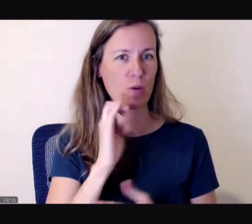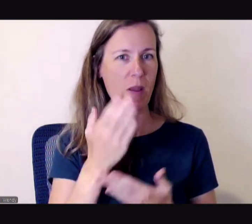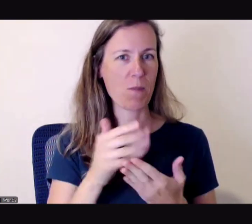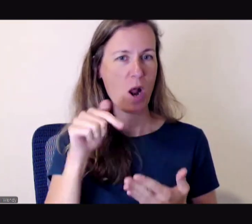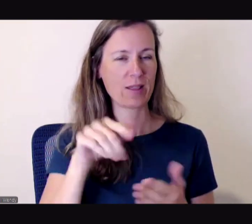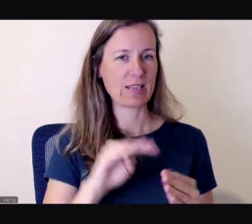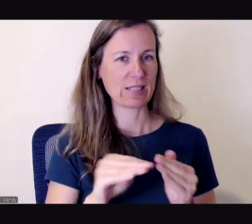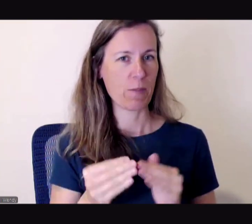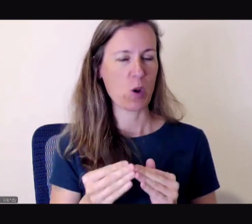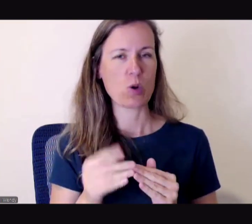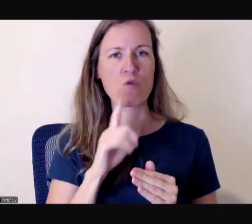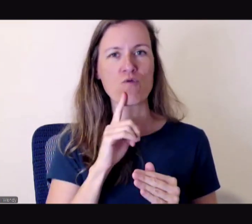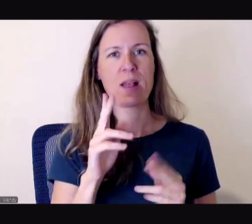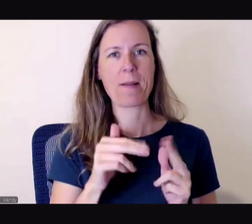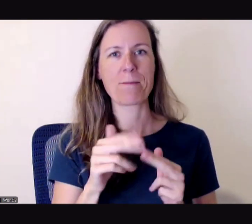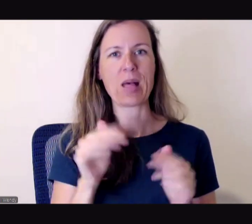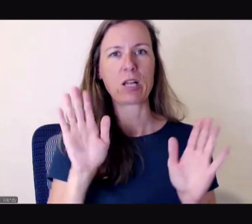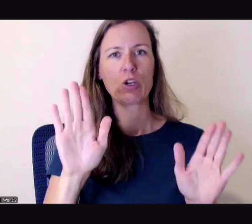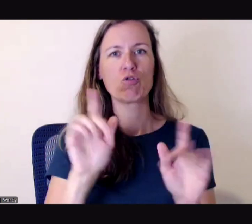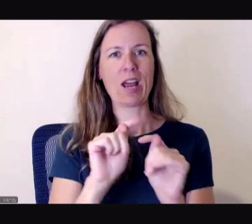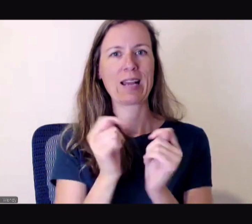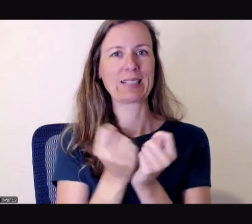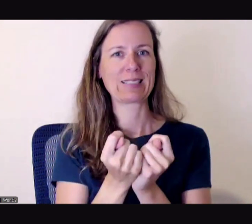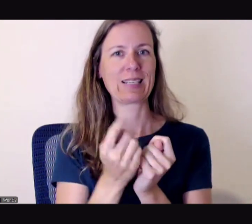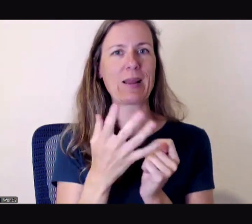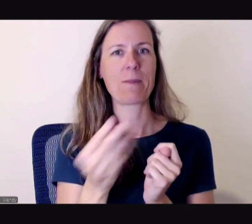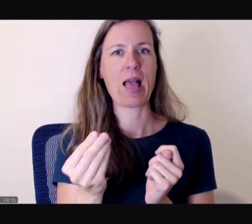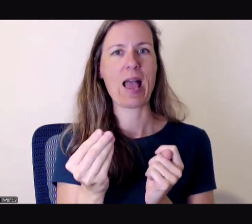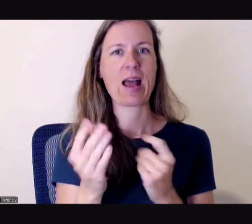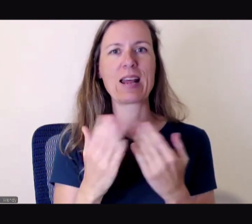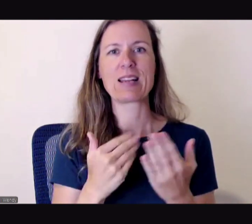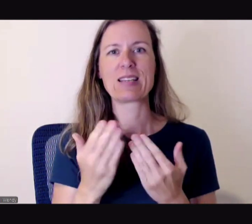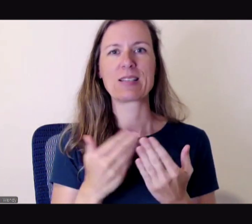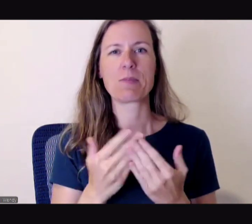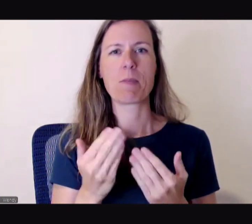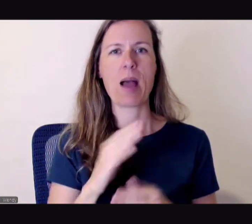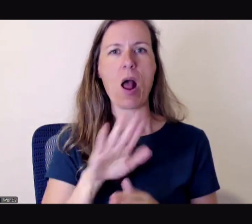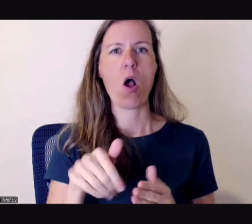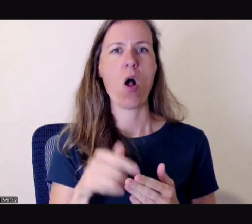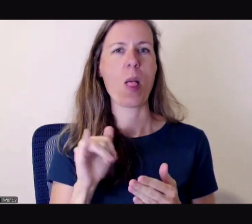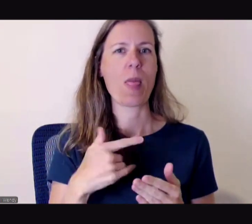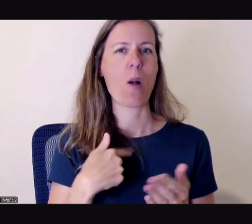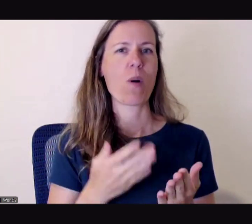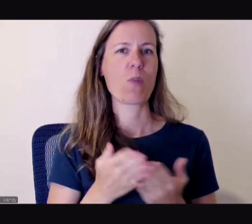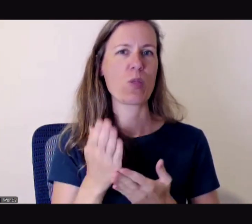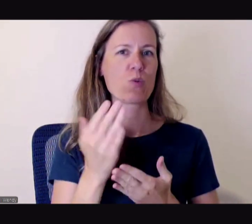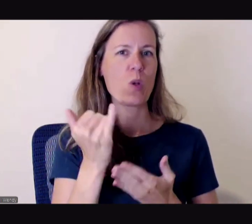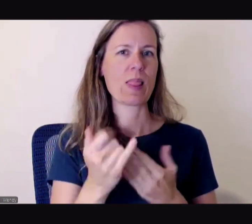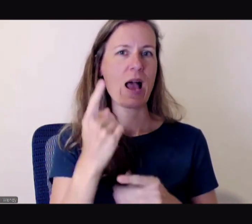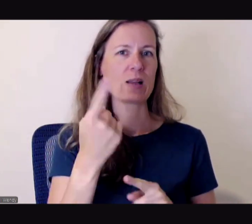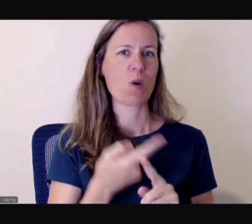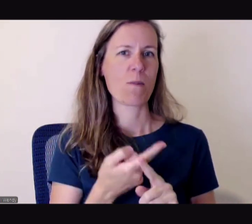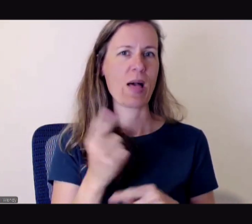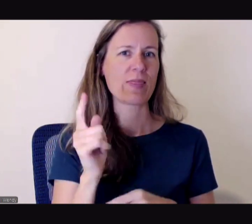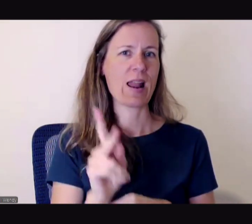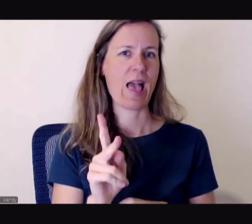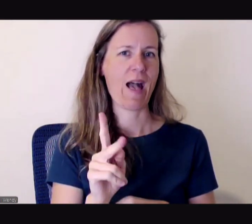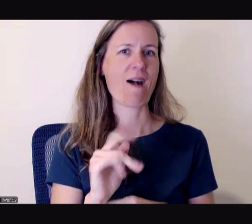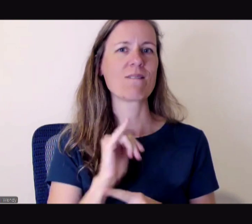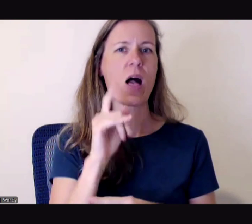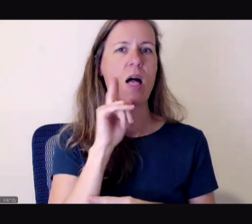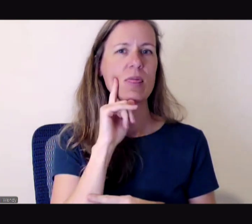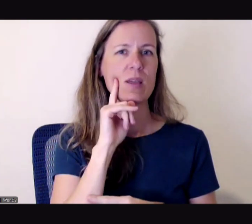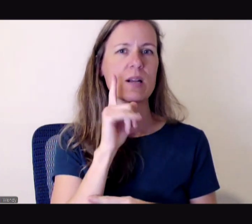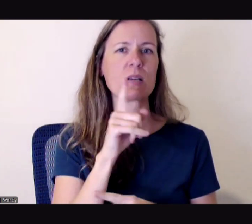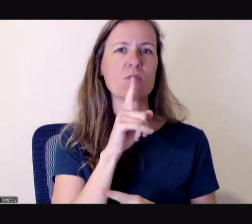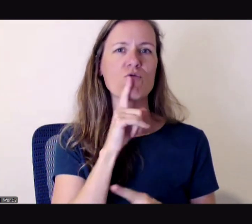really great team. And despite all that we've been through in the last month and a half, I think hopefully coming out